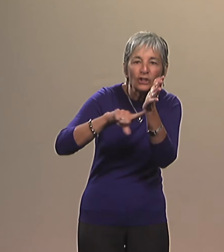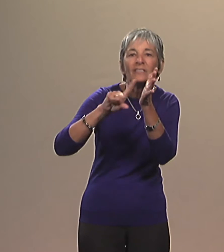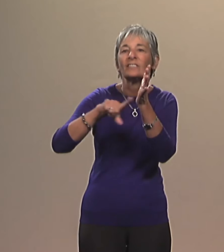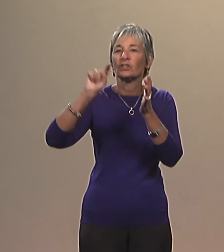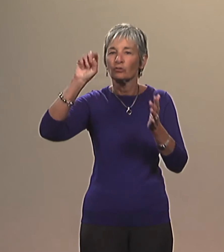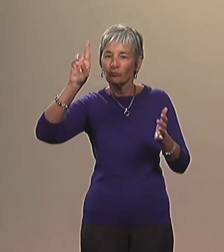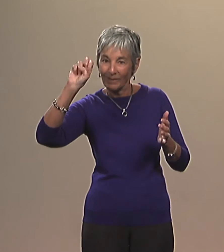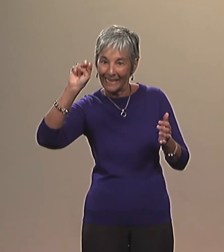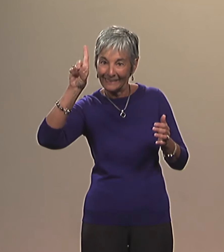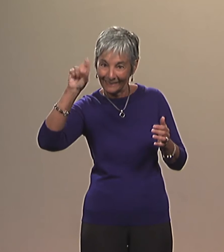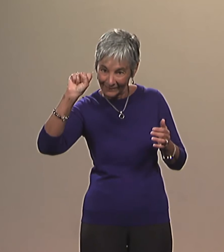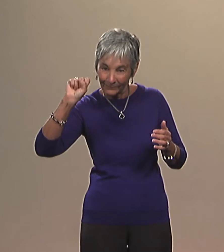trends.